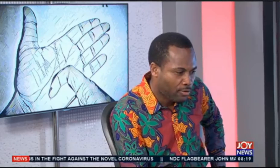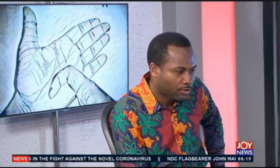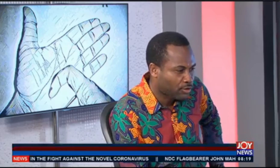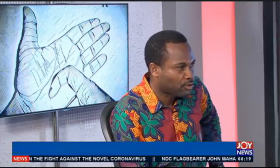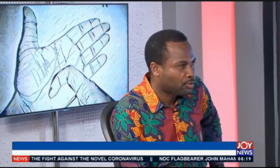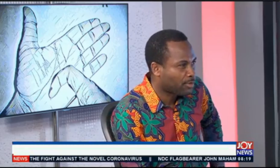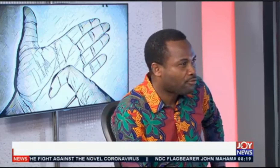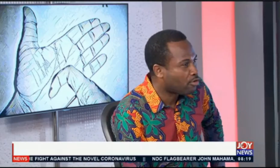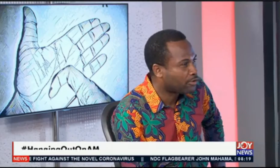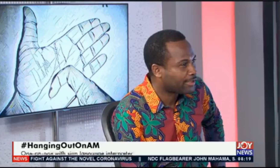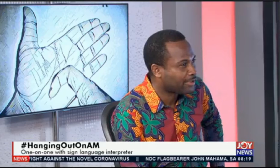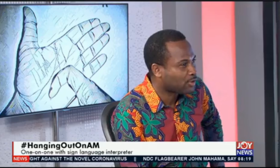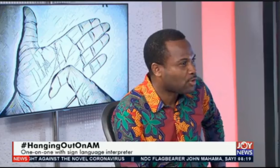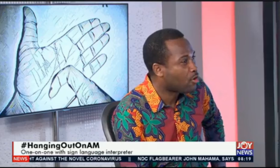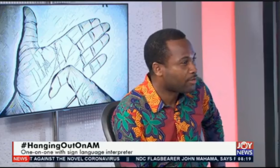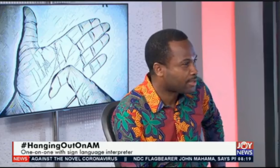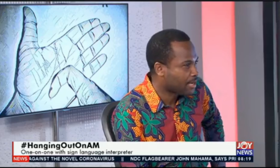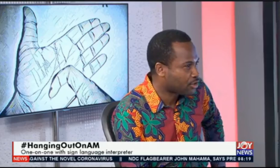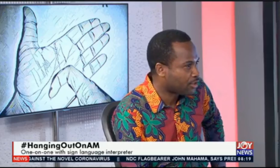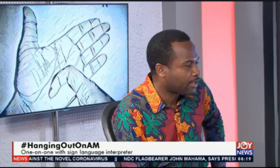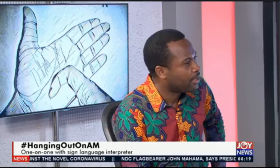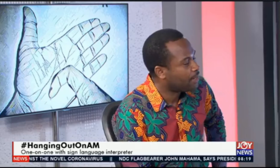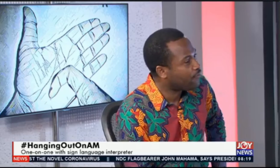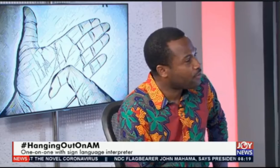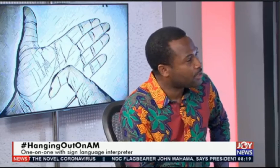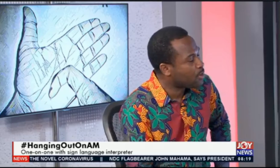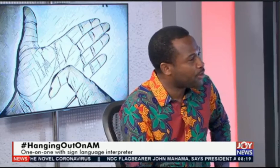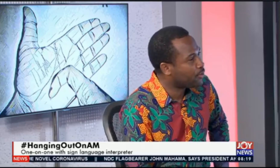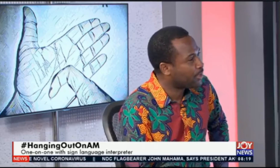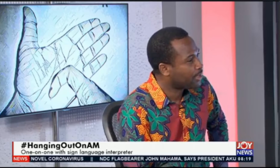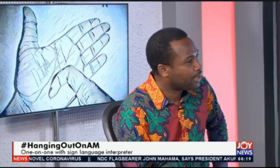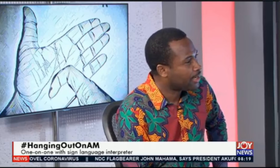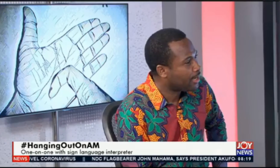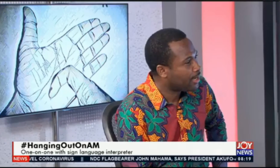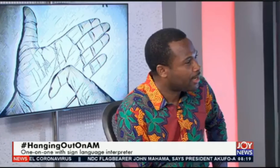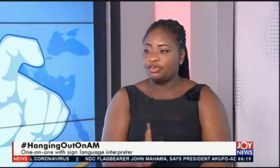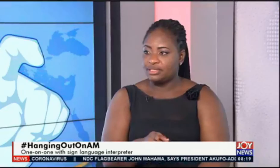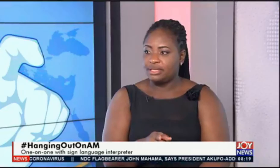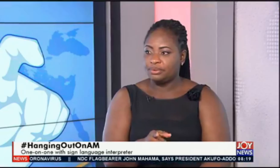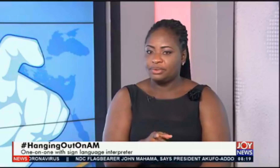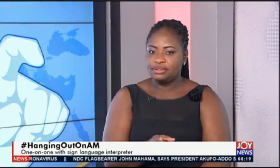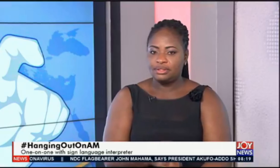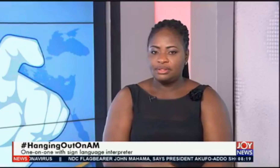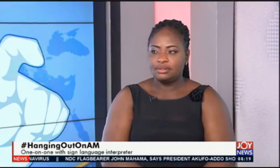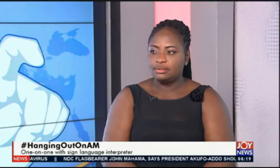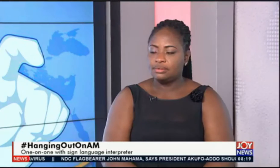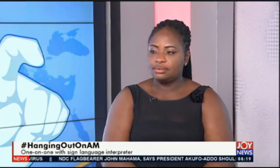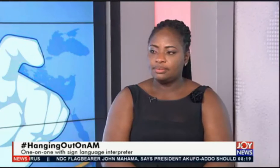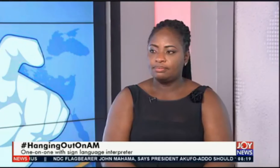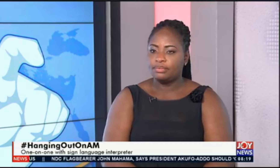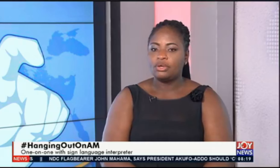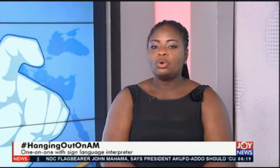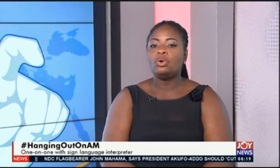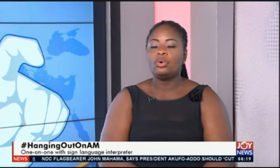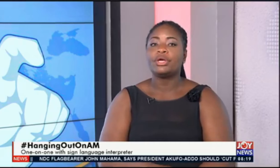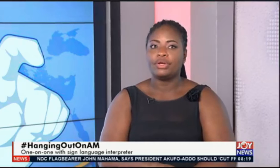you got to be enrolled into all this nationally. Before this, what were you doing? Before the sign language? Yes, no, before this